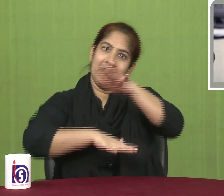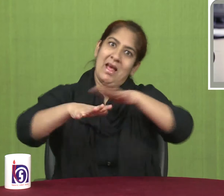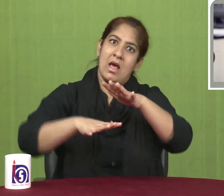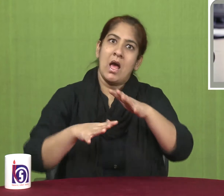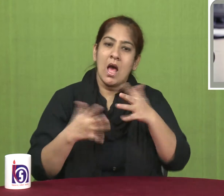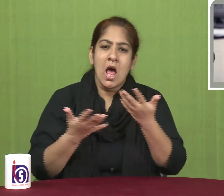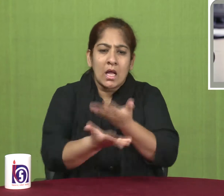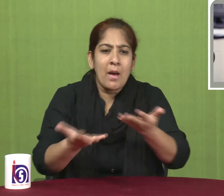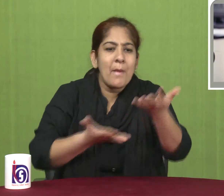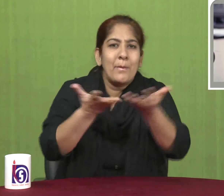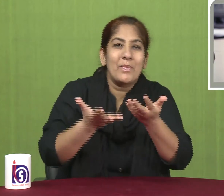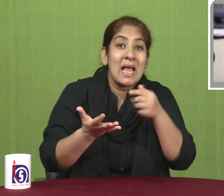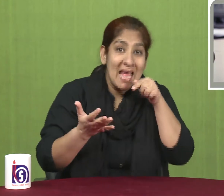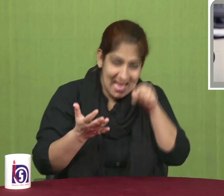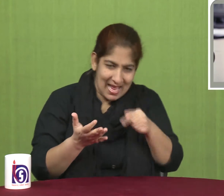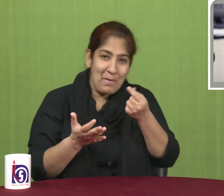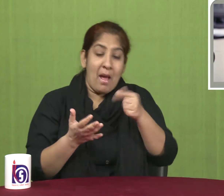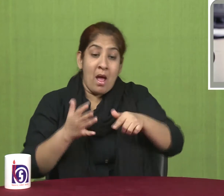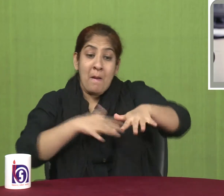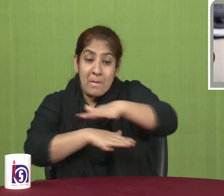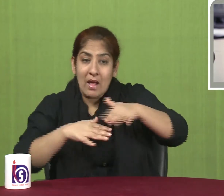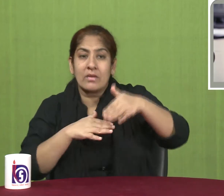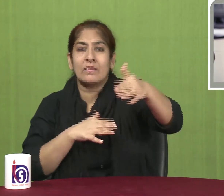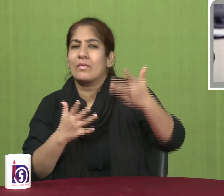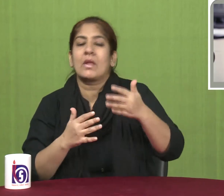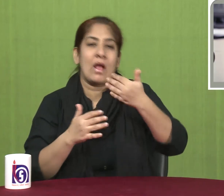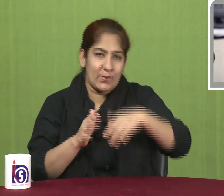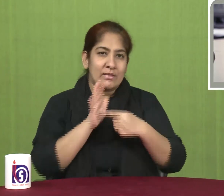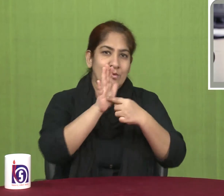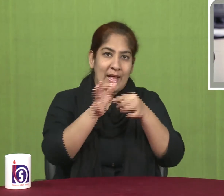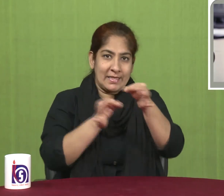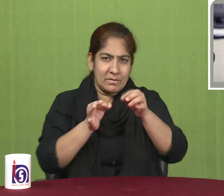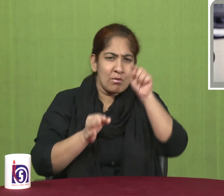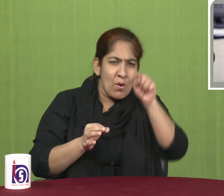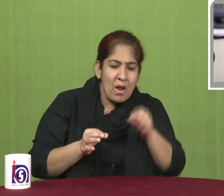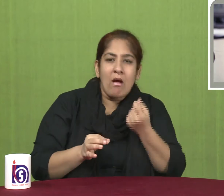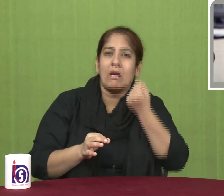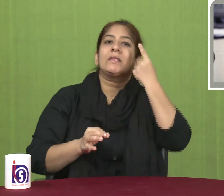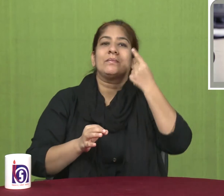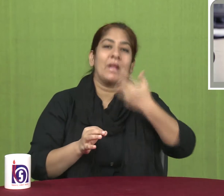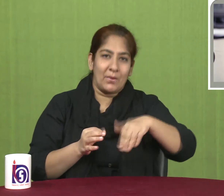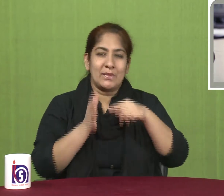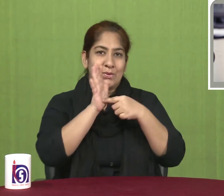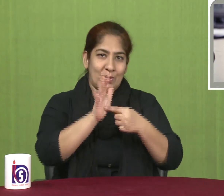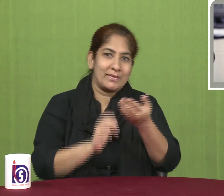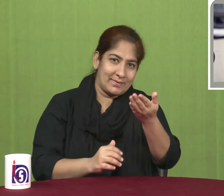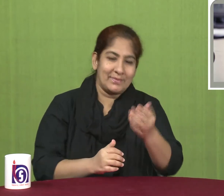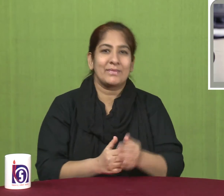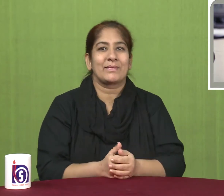pre-plan about our work or business or enterprise, anything, I will show you further,